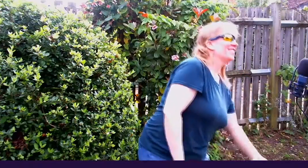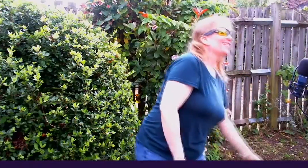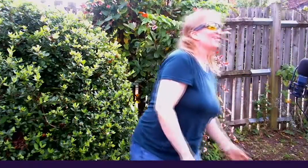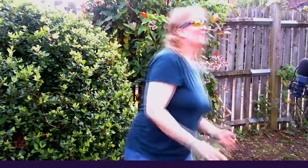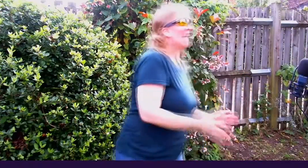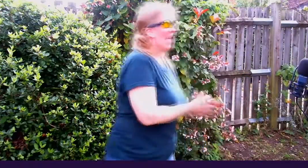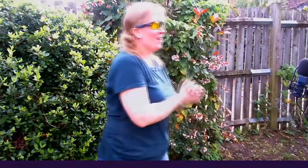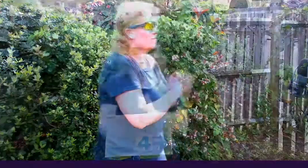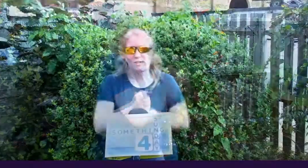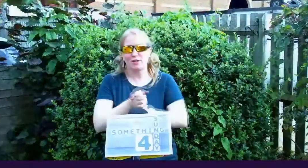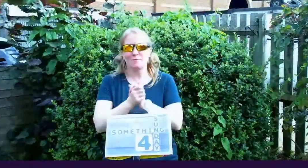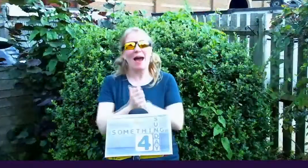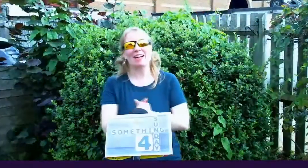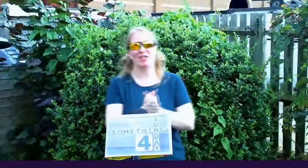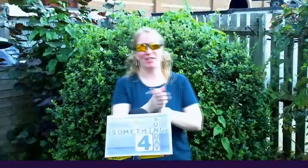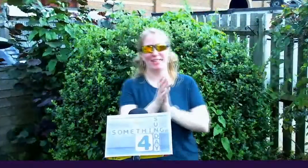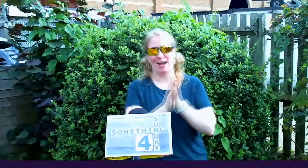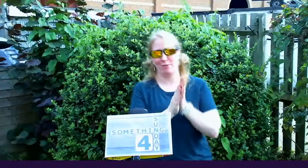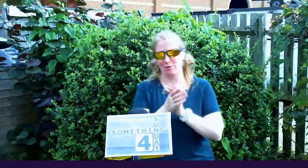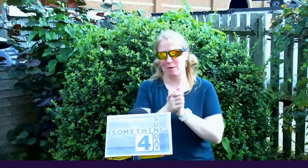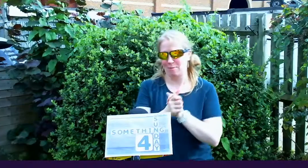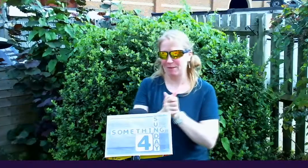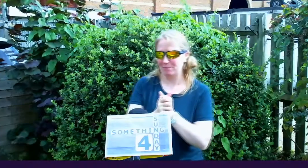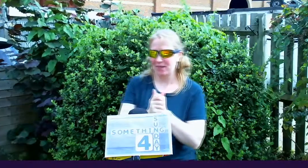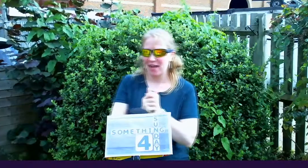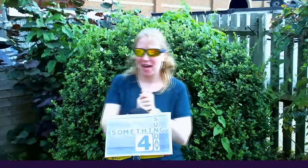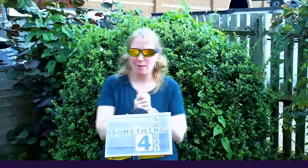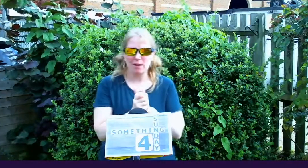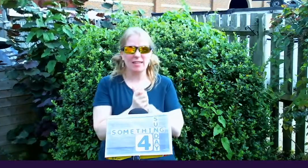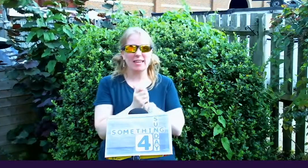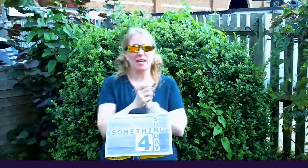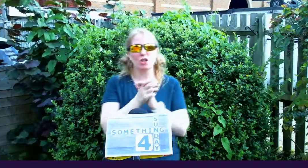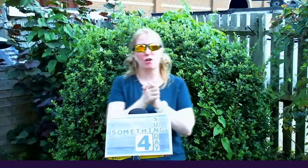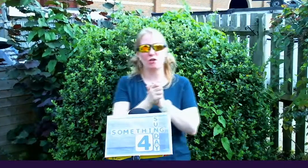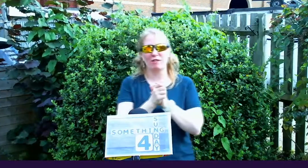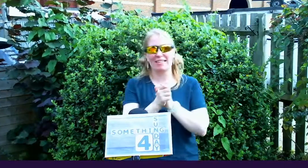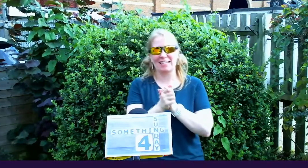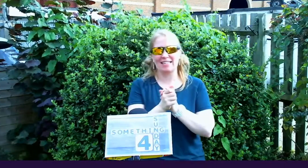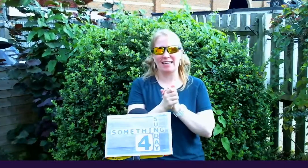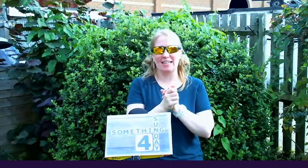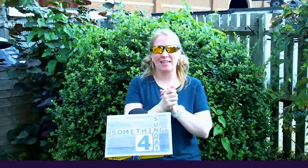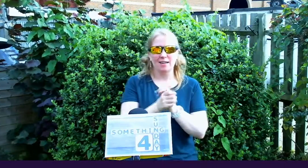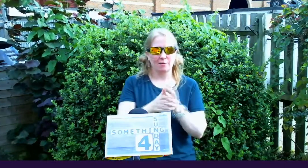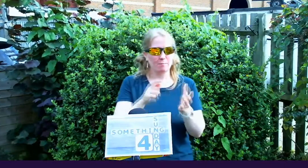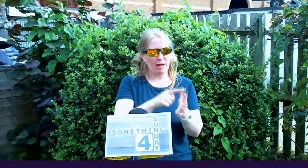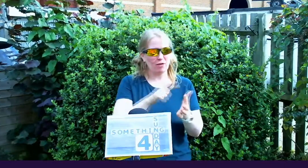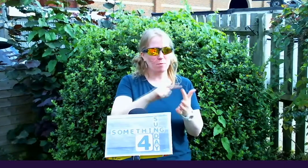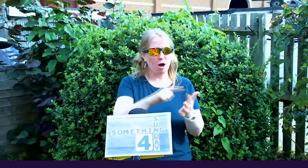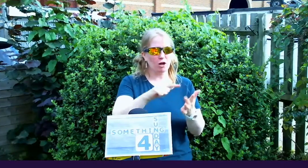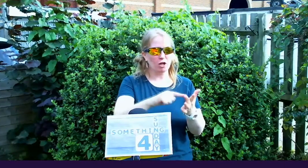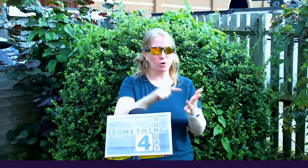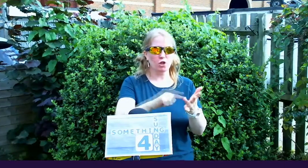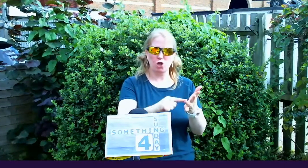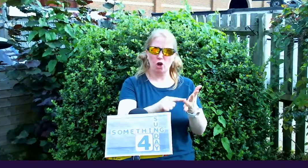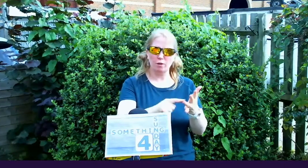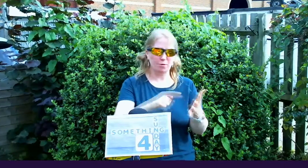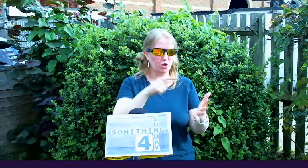So today we're going to do some actions to help us remember. I was thinking John 3:16, Matthew, Mark, Luke and John. So you can